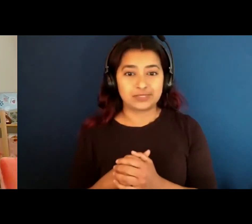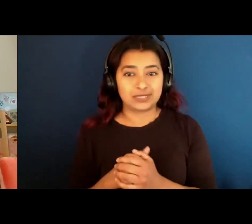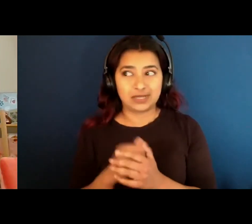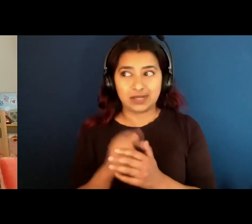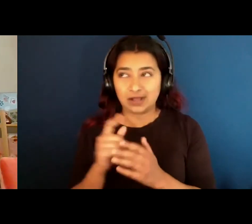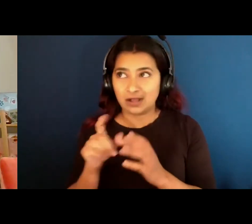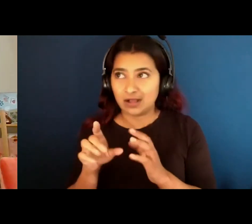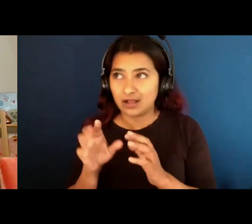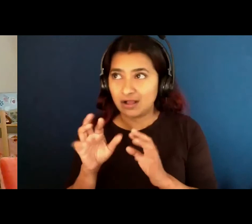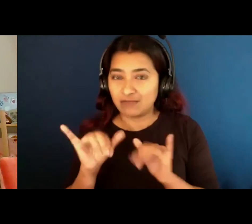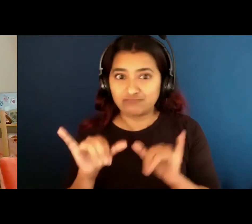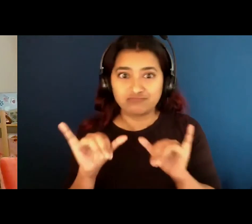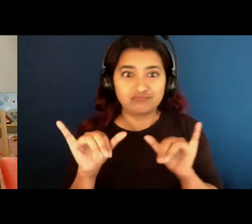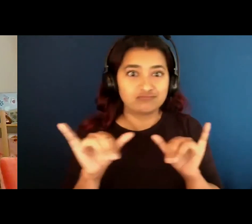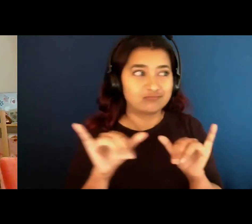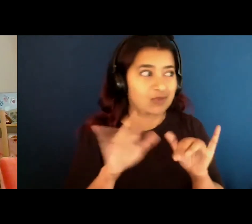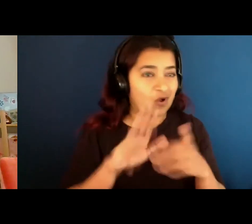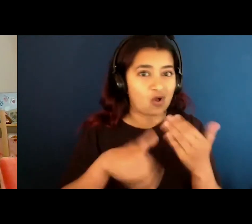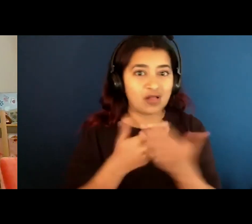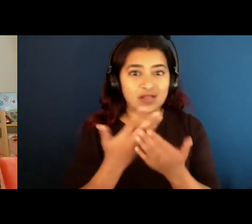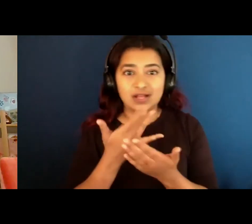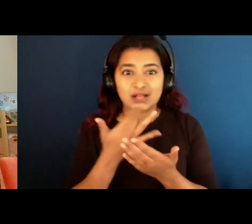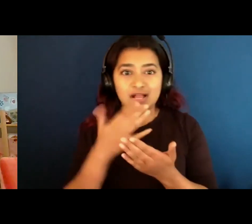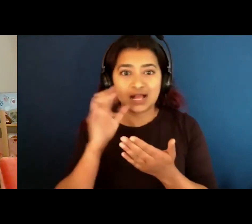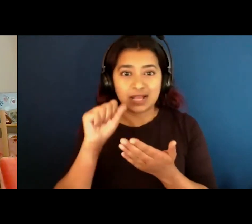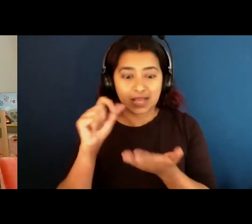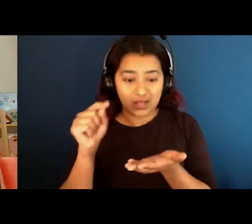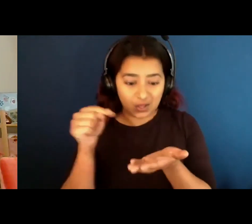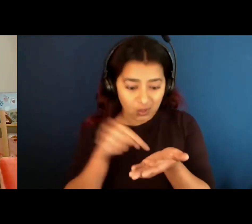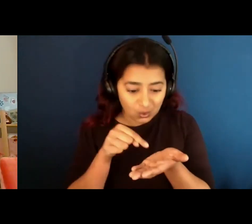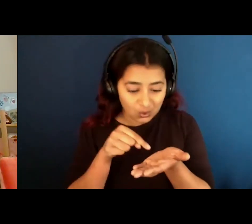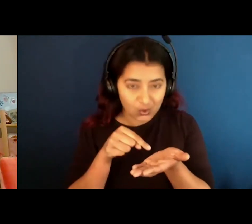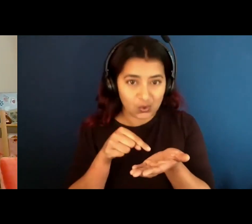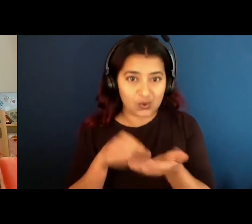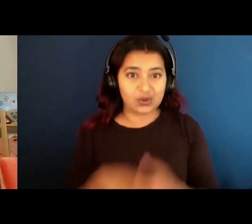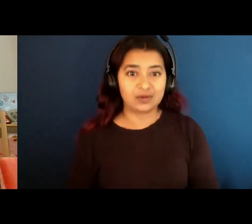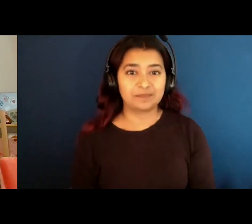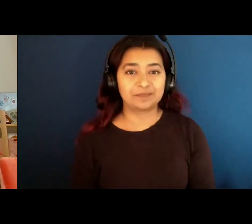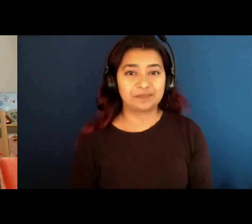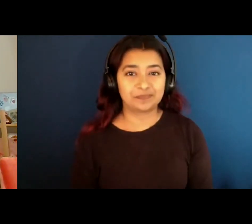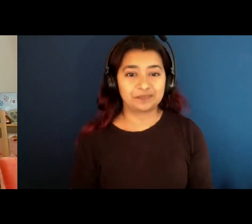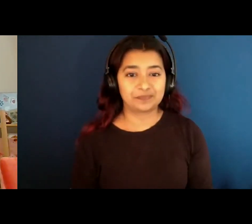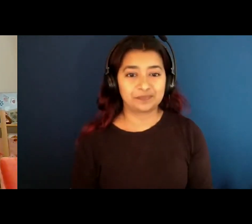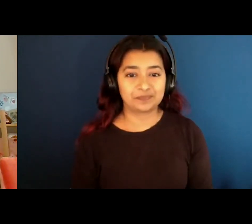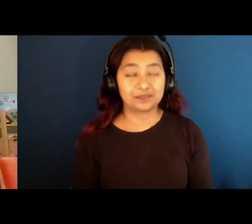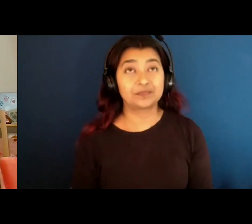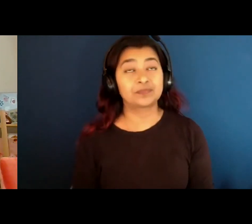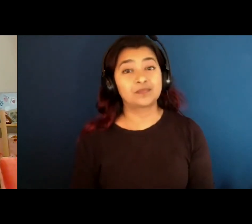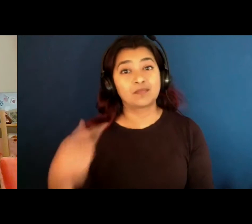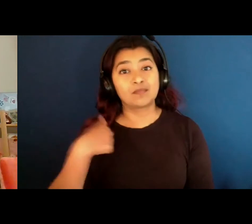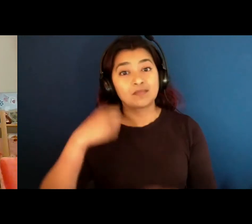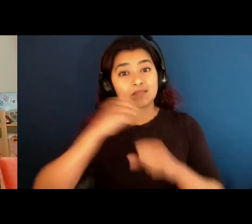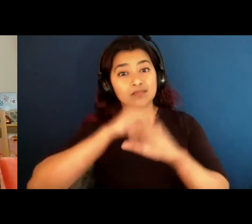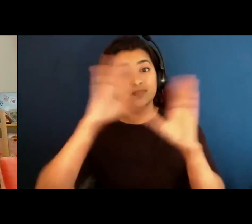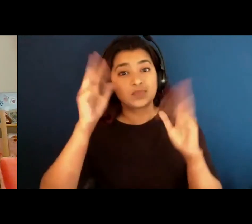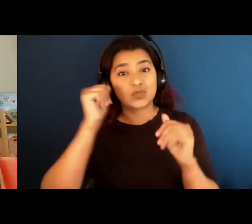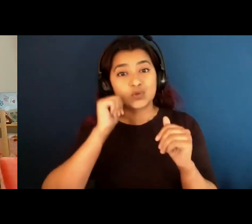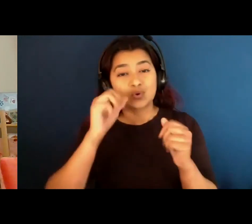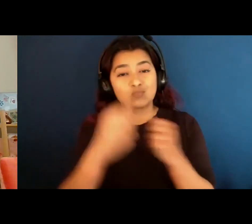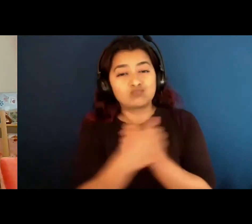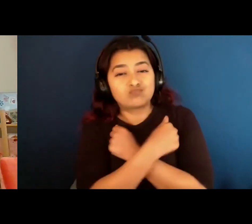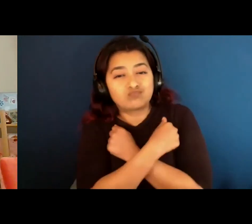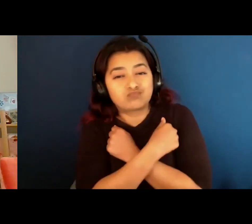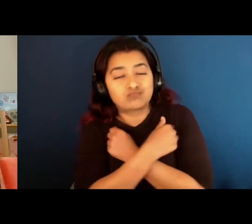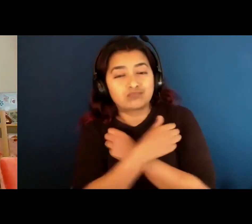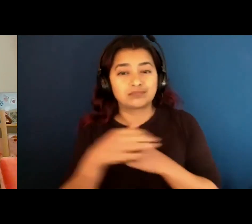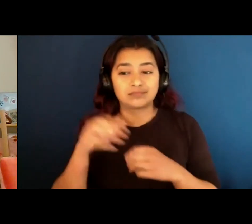in the world can fit into its palm. I imagine holding a girl named Sam, and